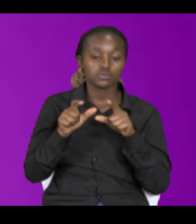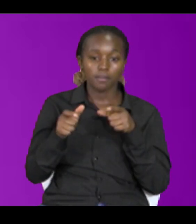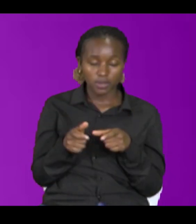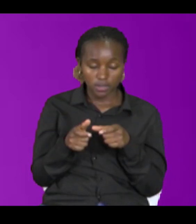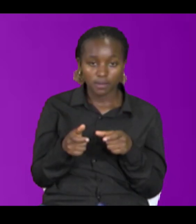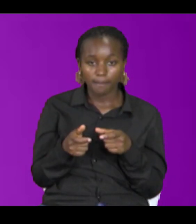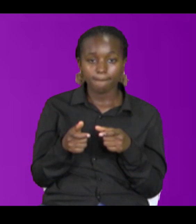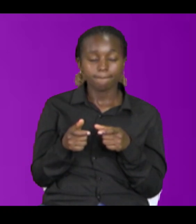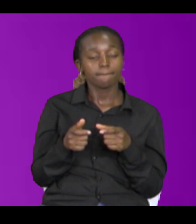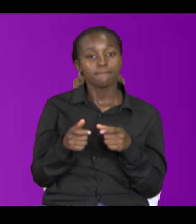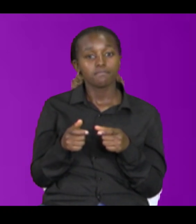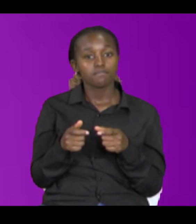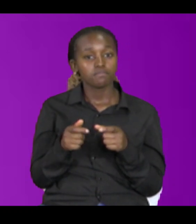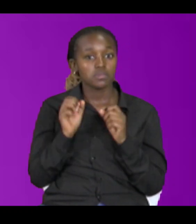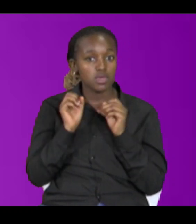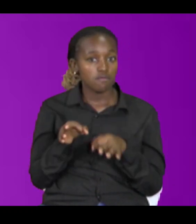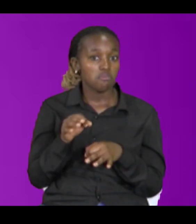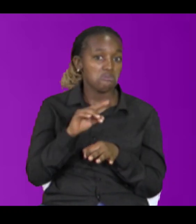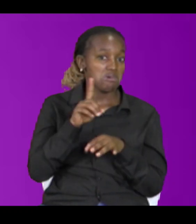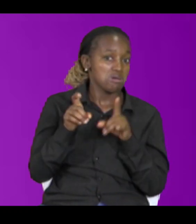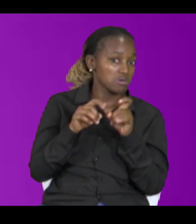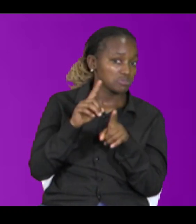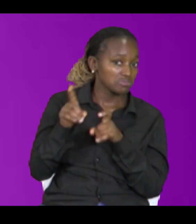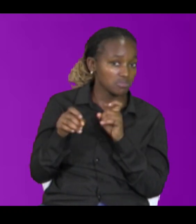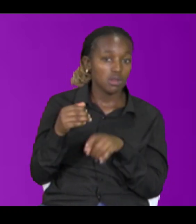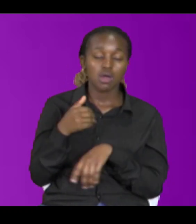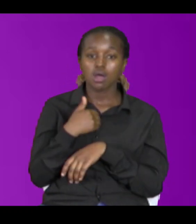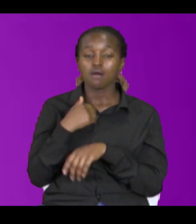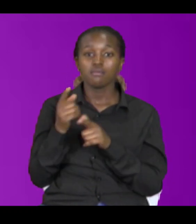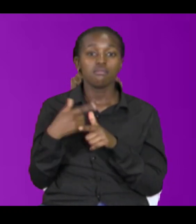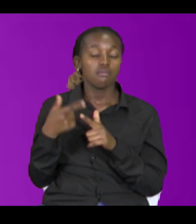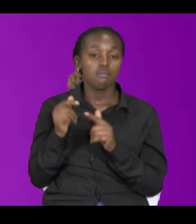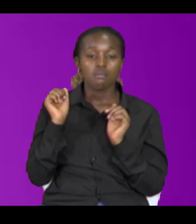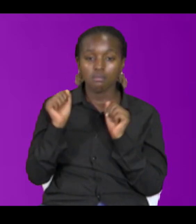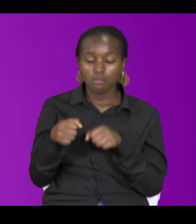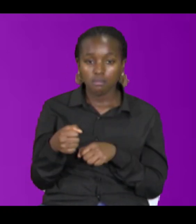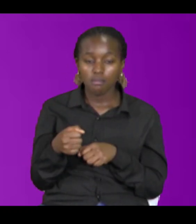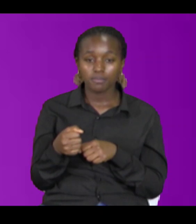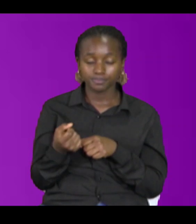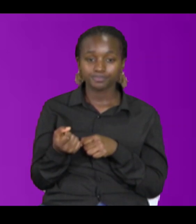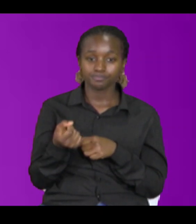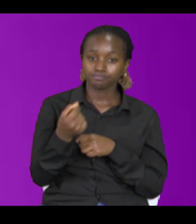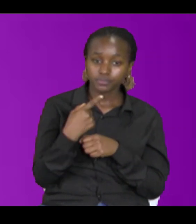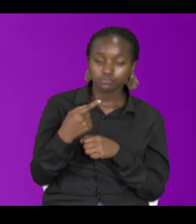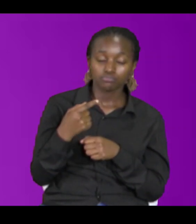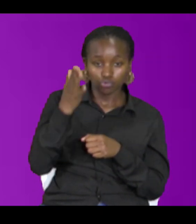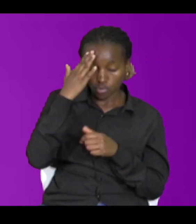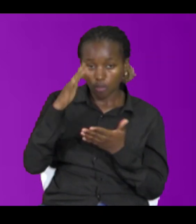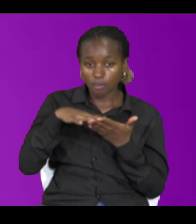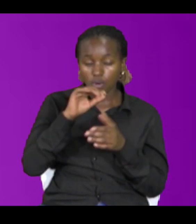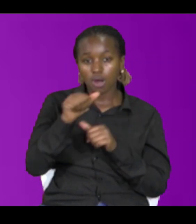platforms if there's something that you need to ask about communication,